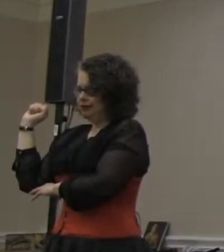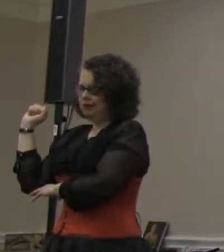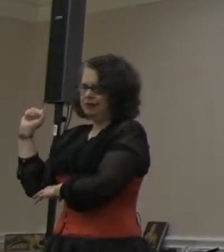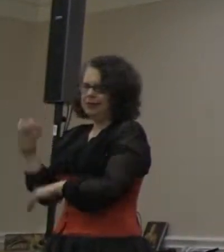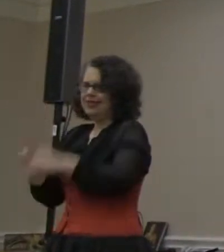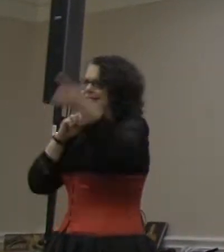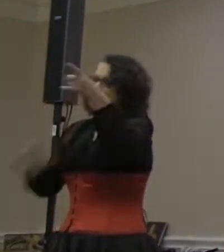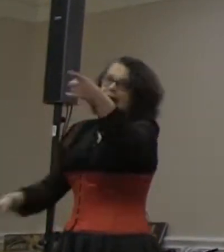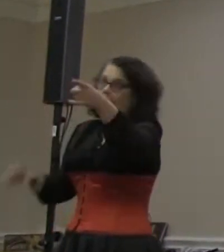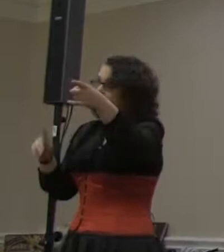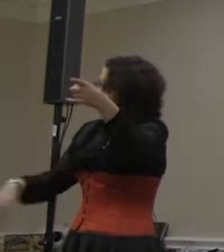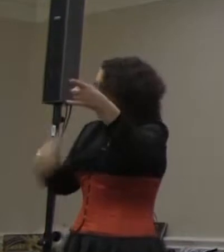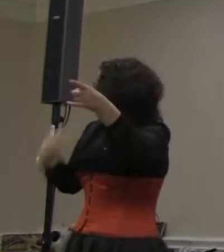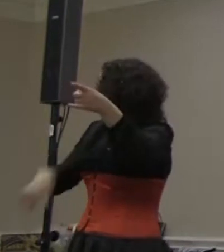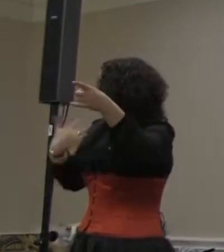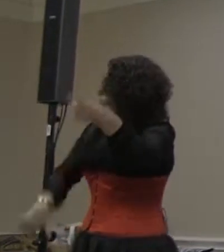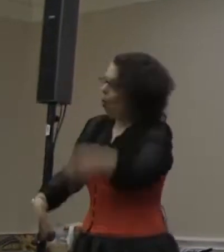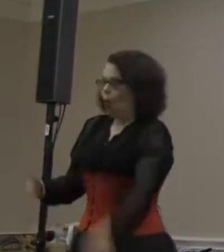Damn, Patty.